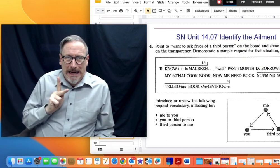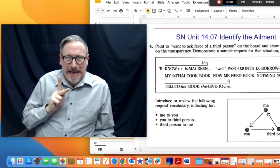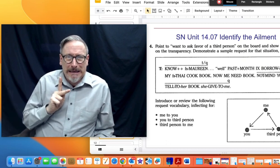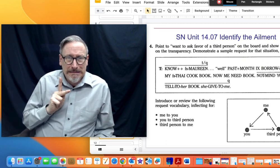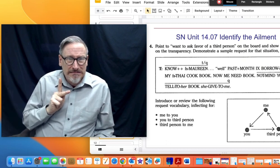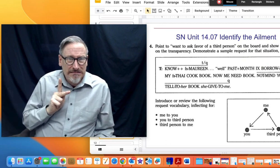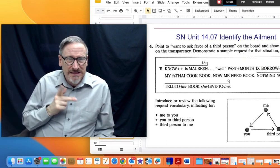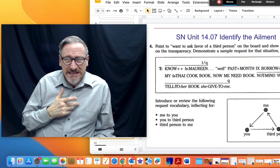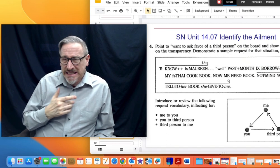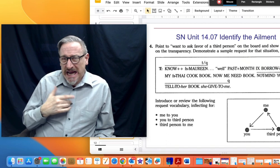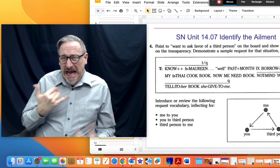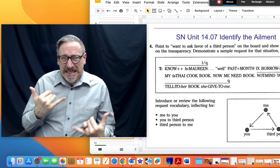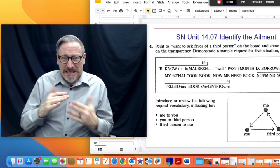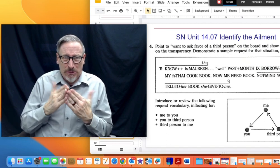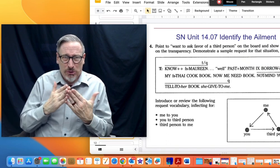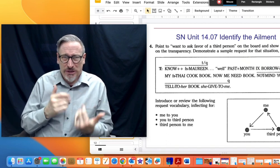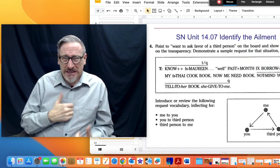back.